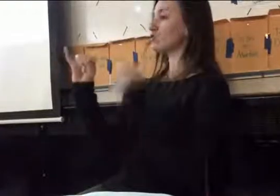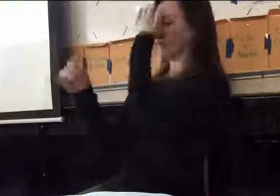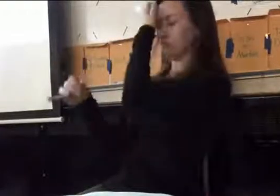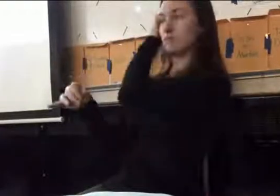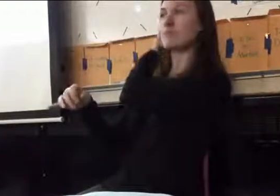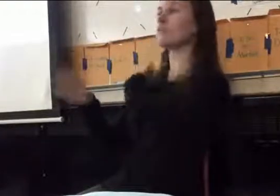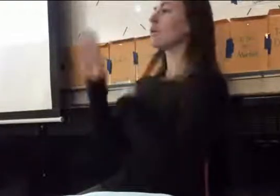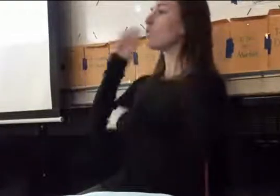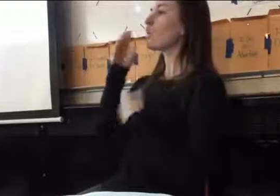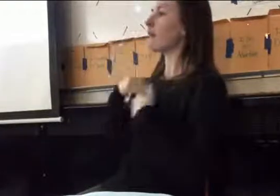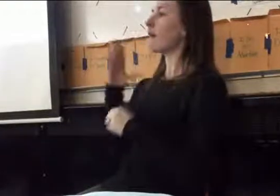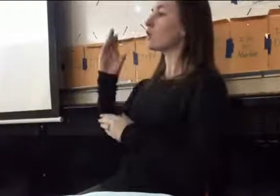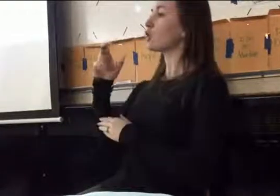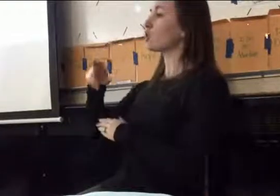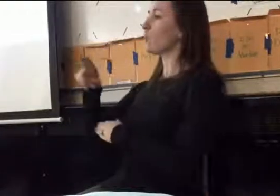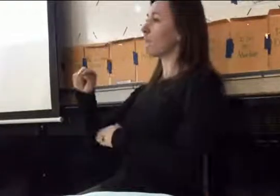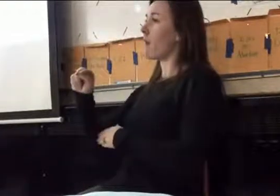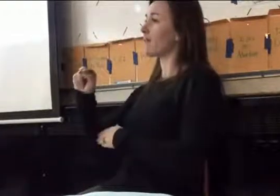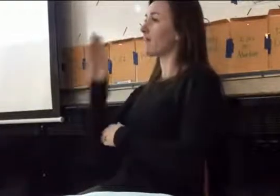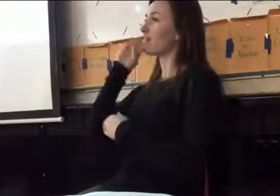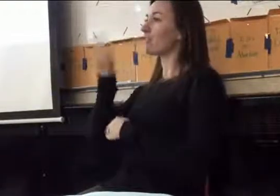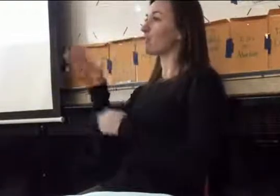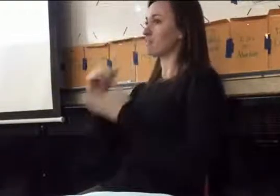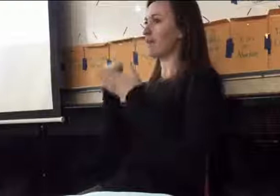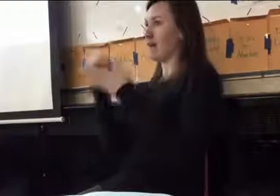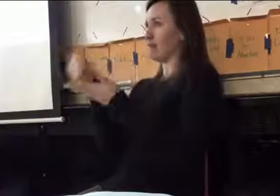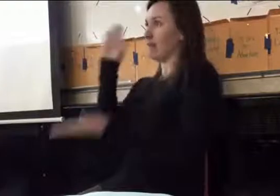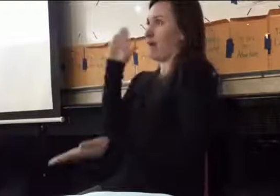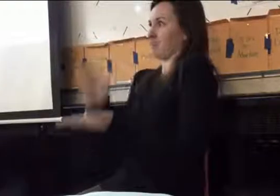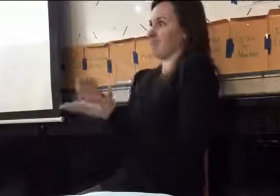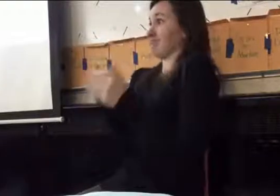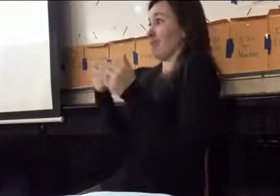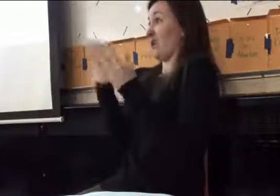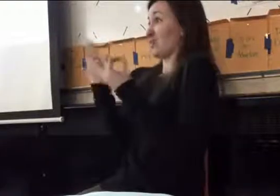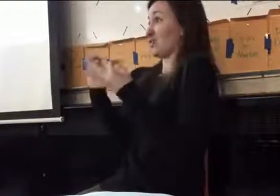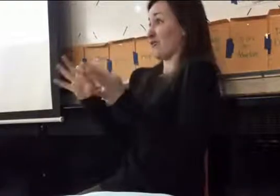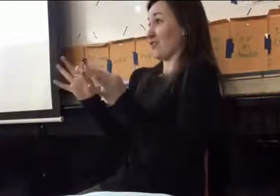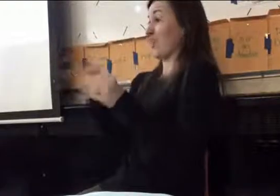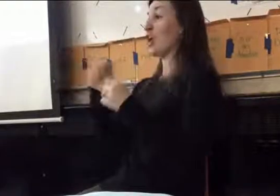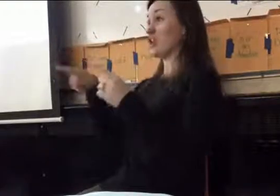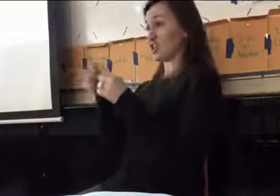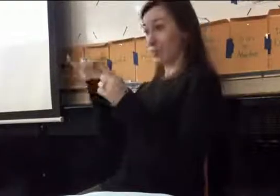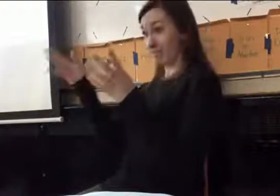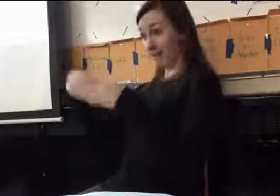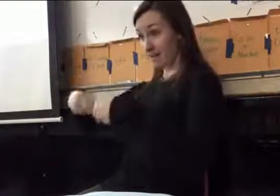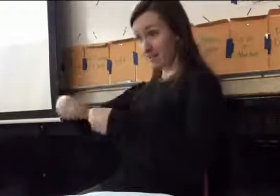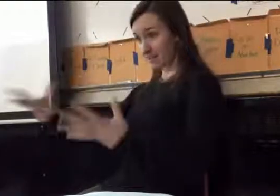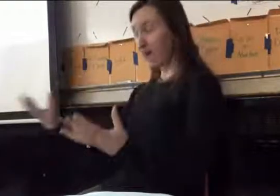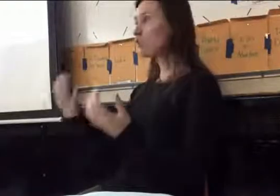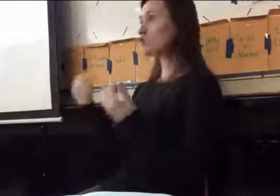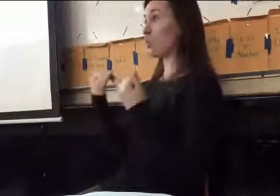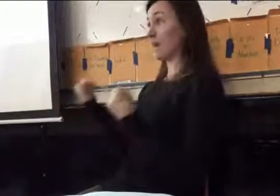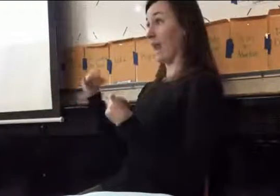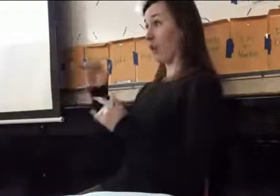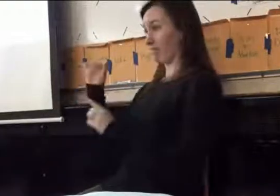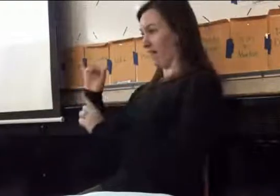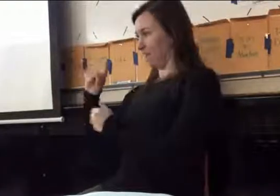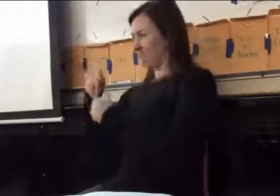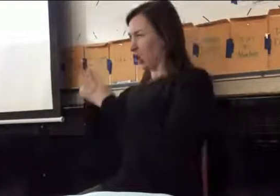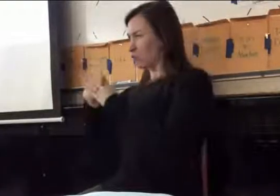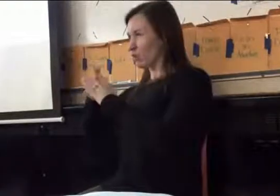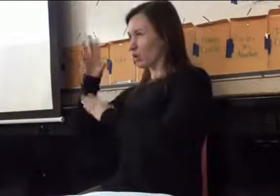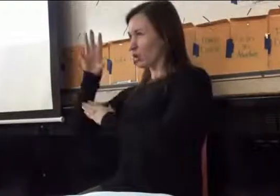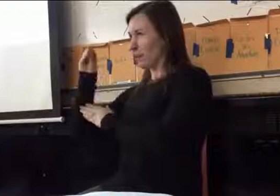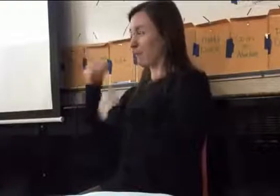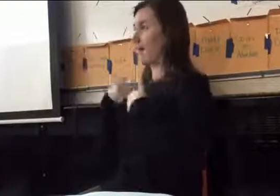have to replace it every year, but it is only $50. Now, when this generic comes out and you have a new competitor in the marketplace, what happens to